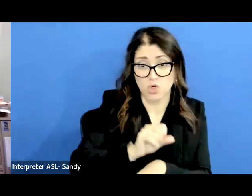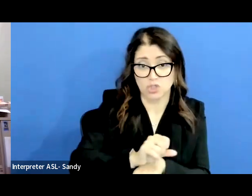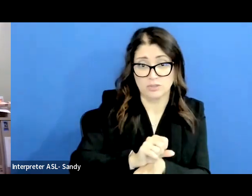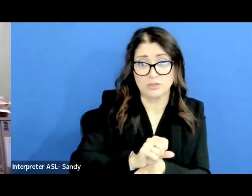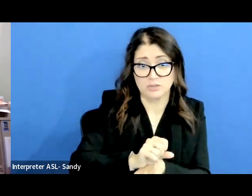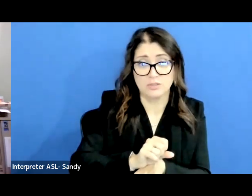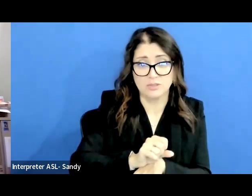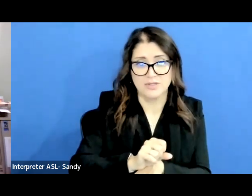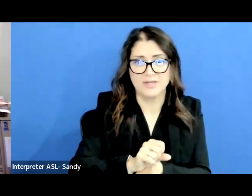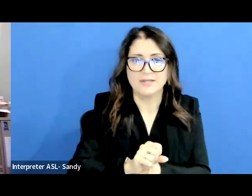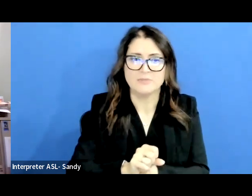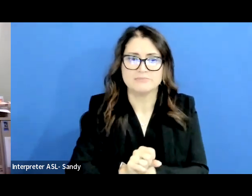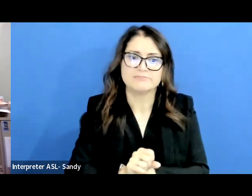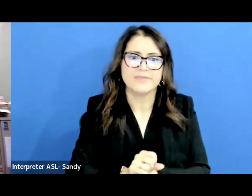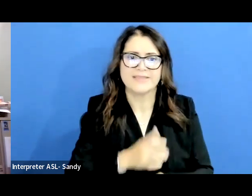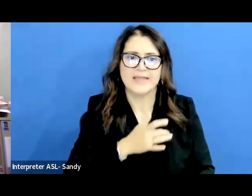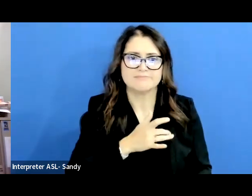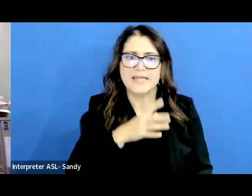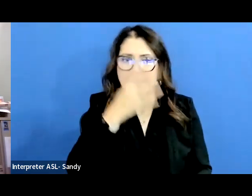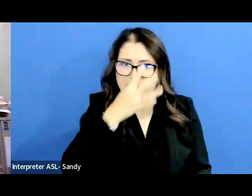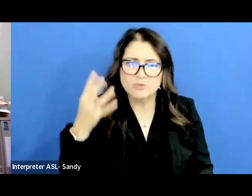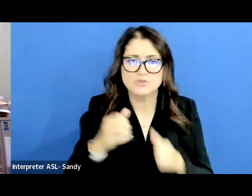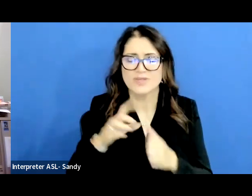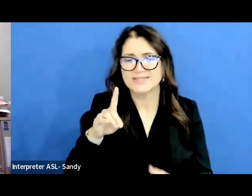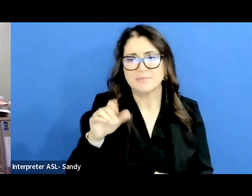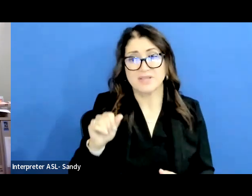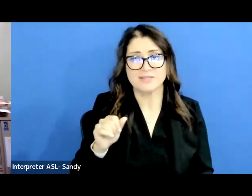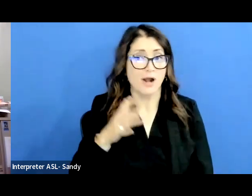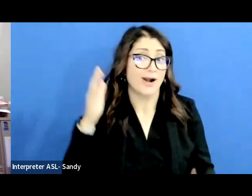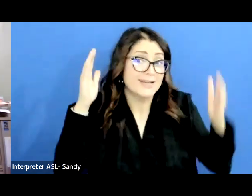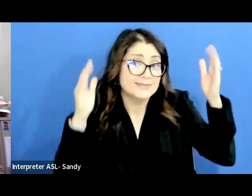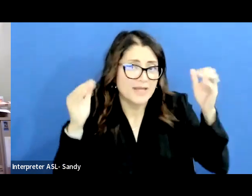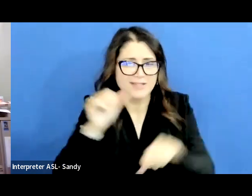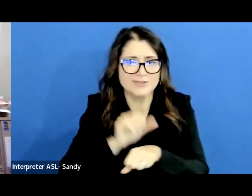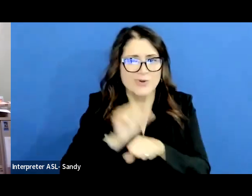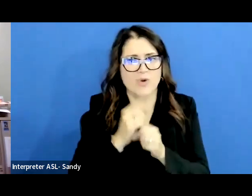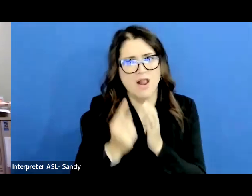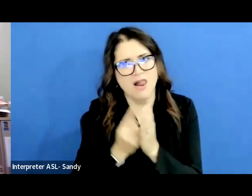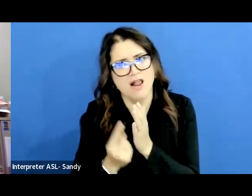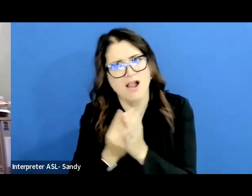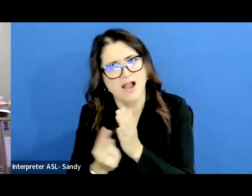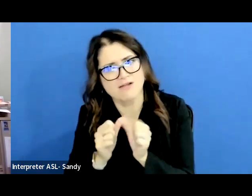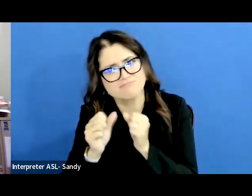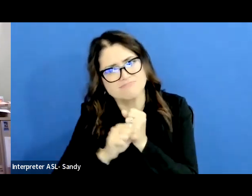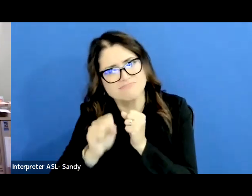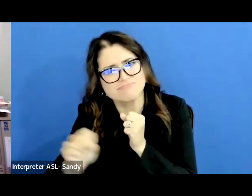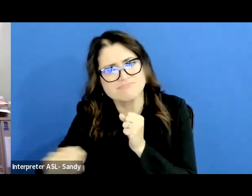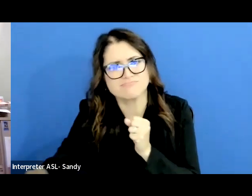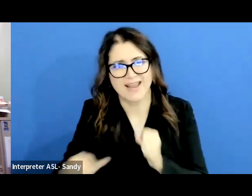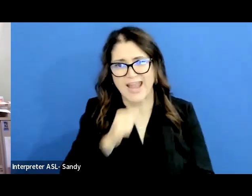expected to work long hours and not complain. So due to this fear, many farm workers will try to